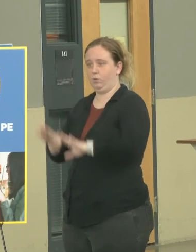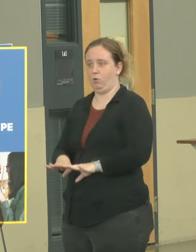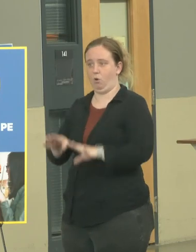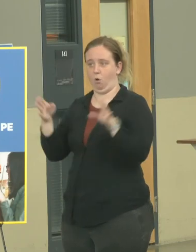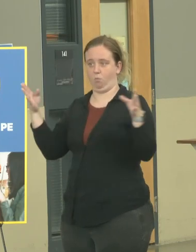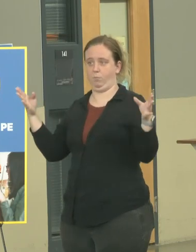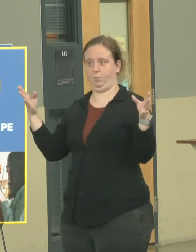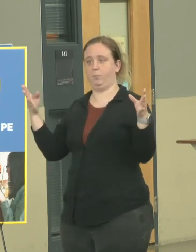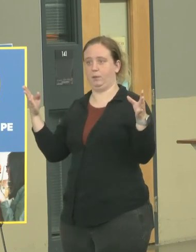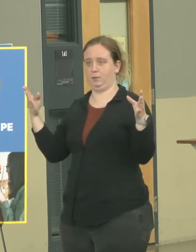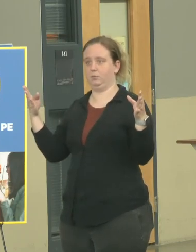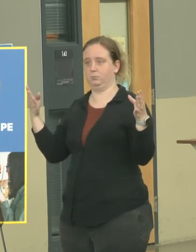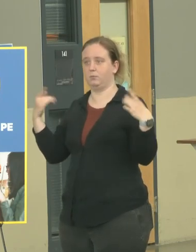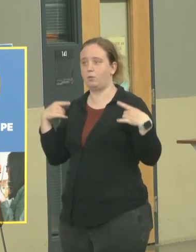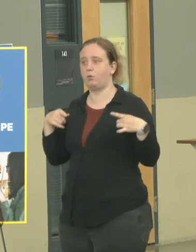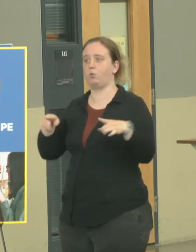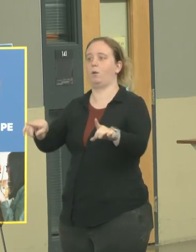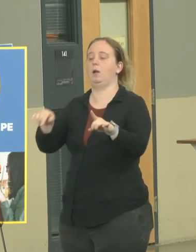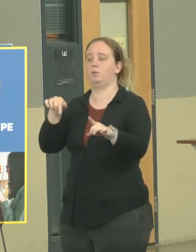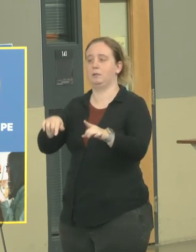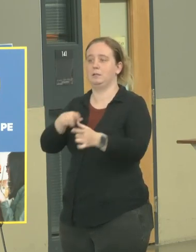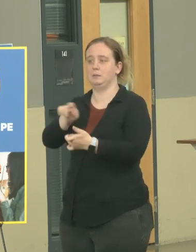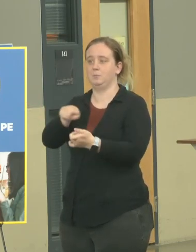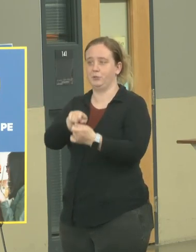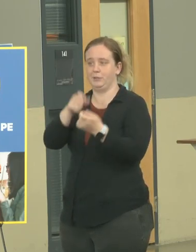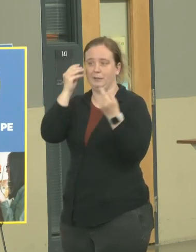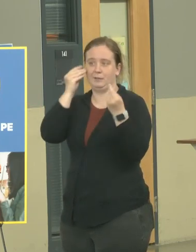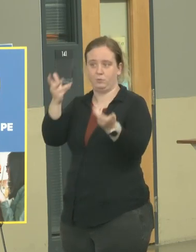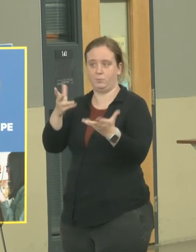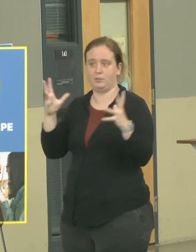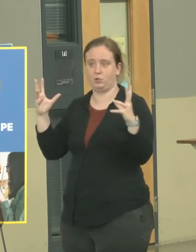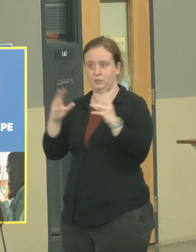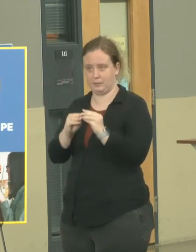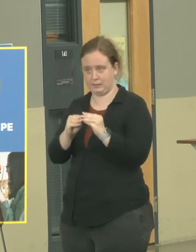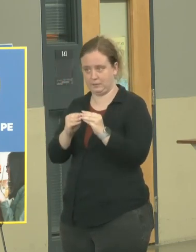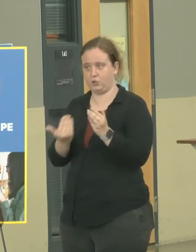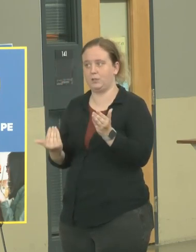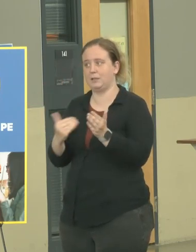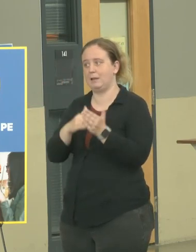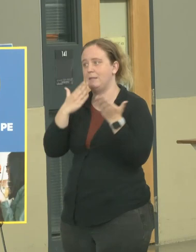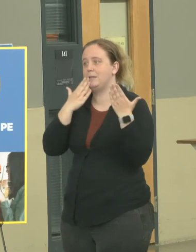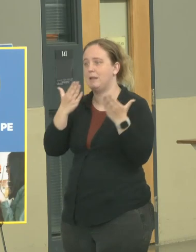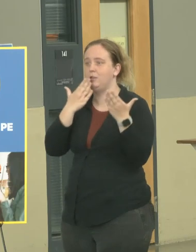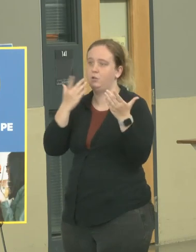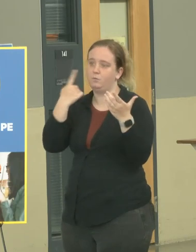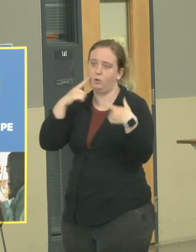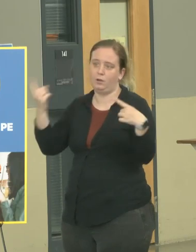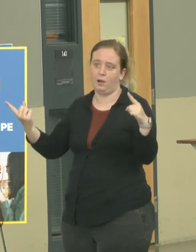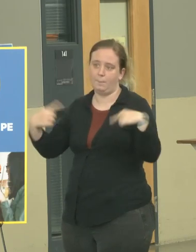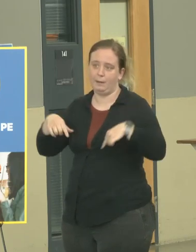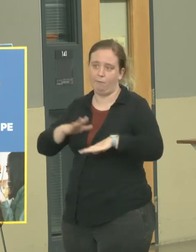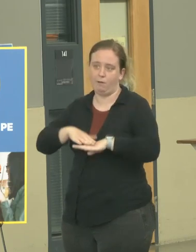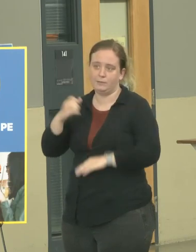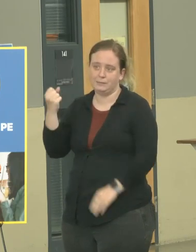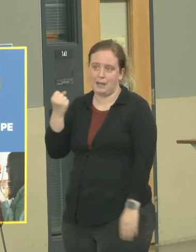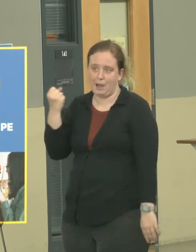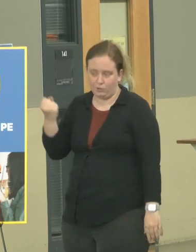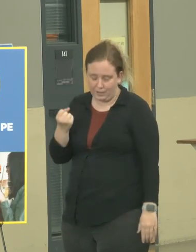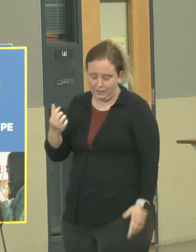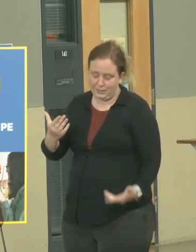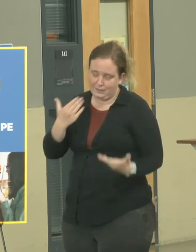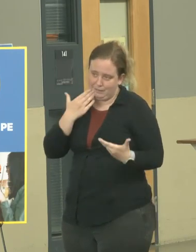particular information sessions. Again, thank you for giving us your Saturday. Thank you for giving us your